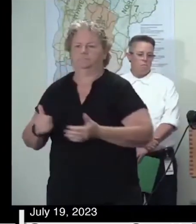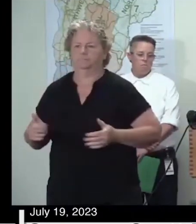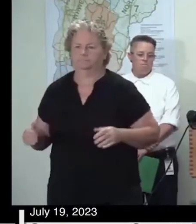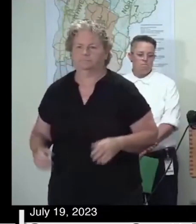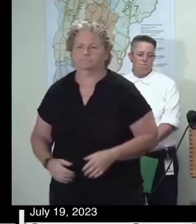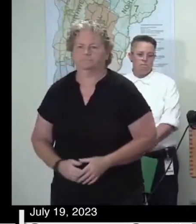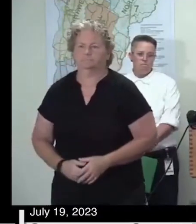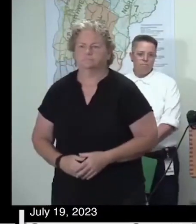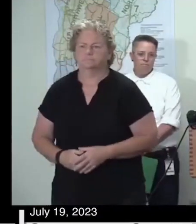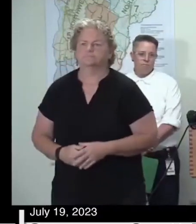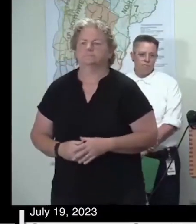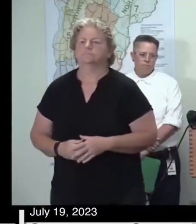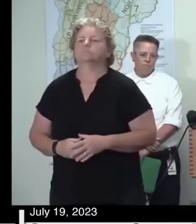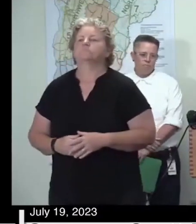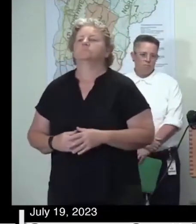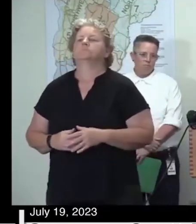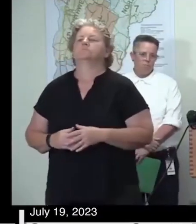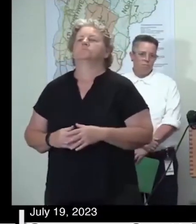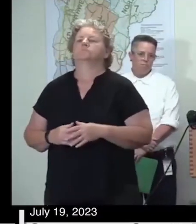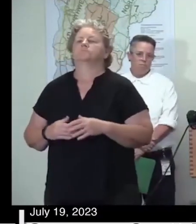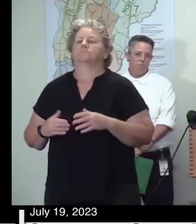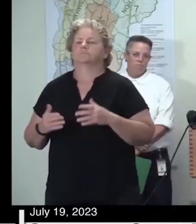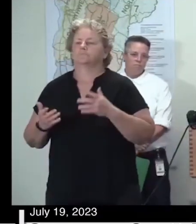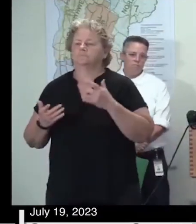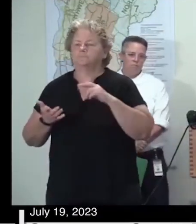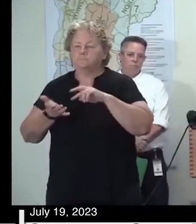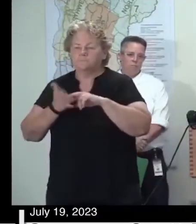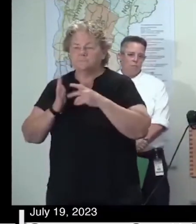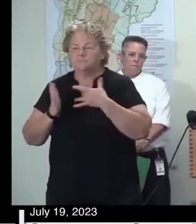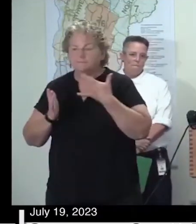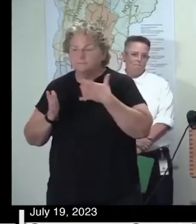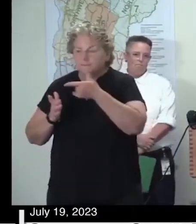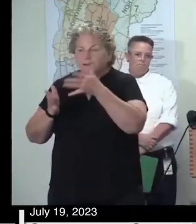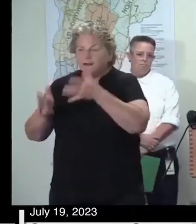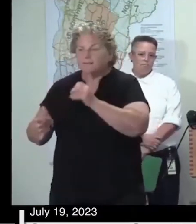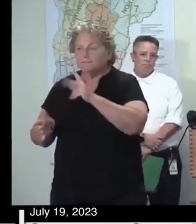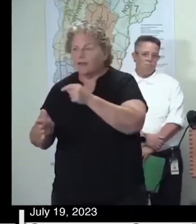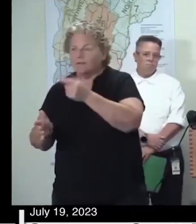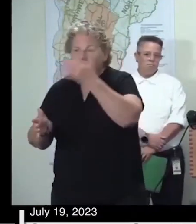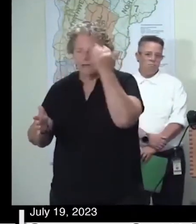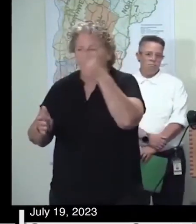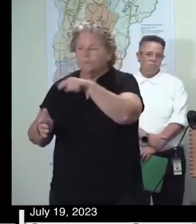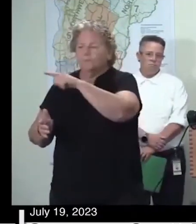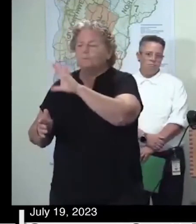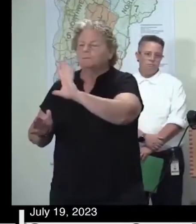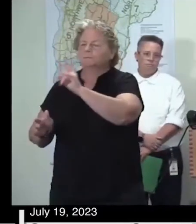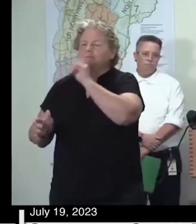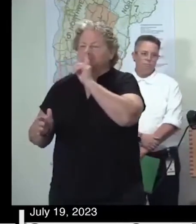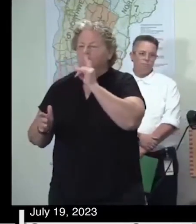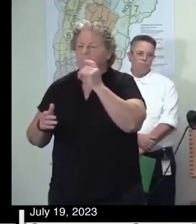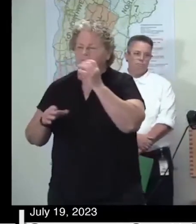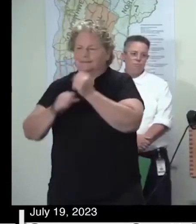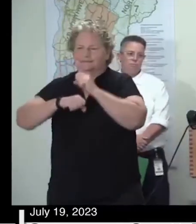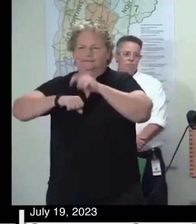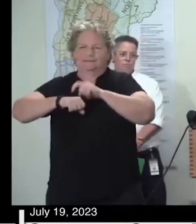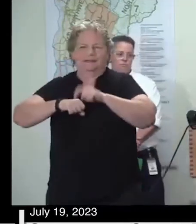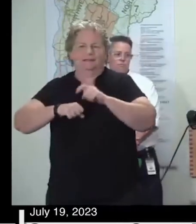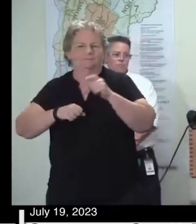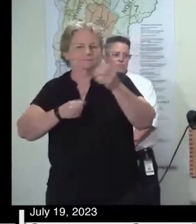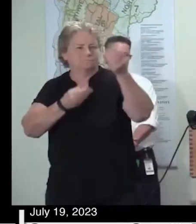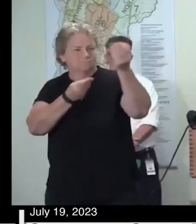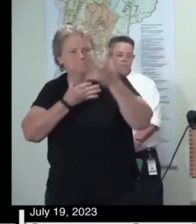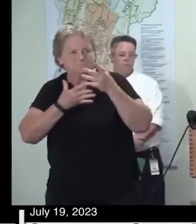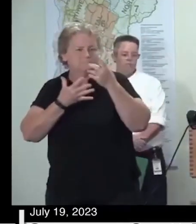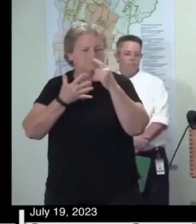attention. Again, it's a long, long road ahead, and this will be difficult, but we're in it with Vermonters until the very